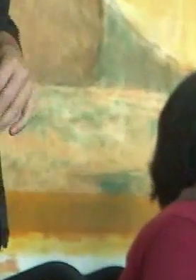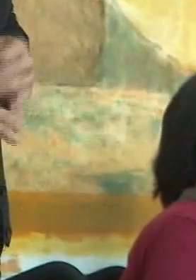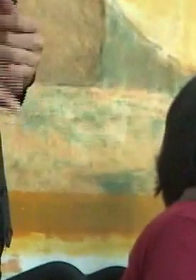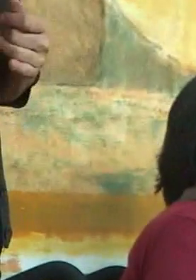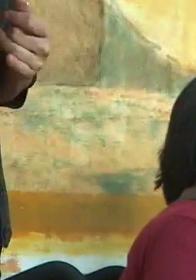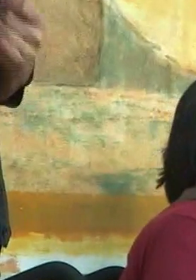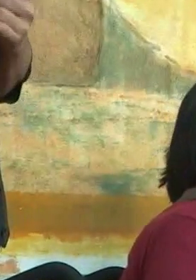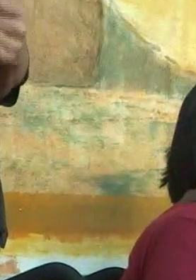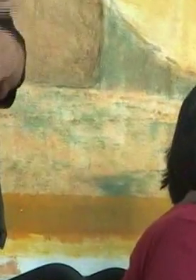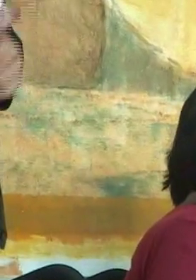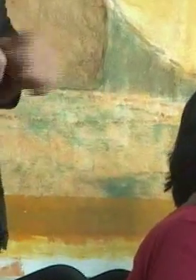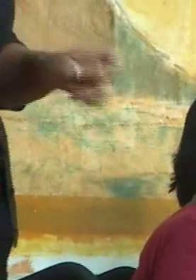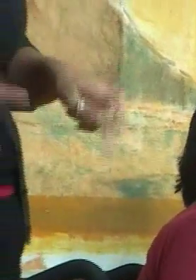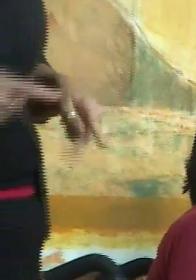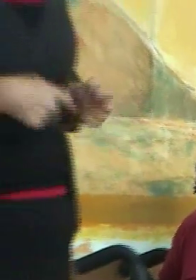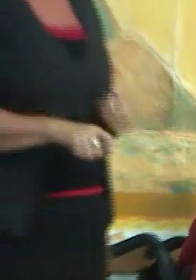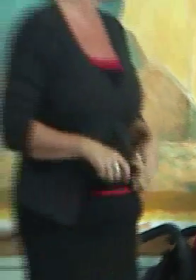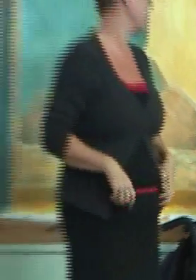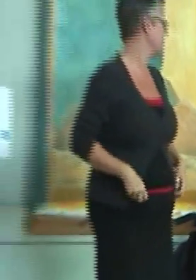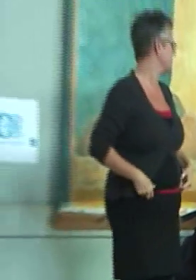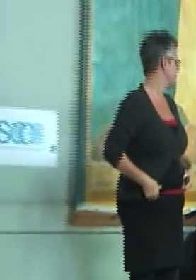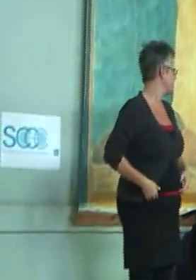Mr. Pantalone.